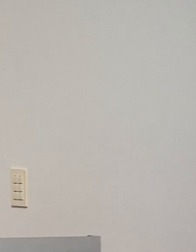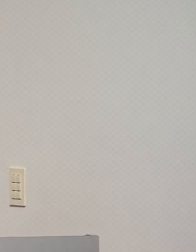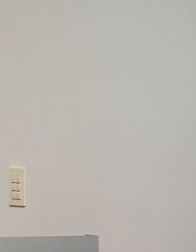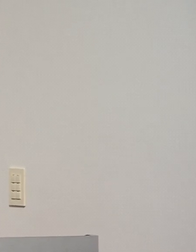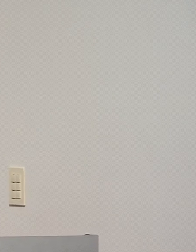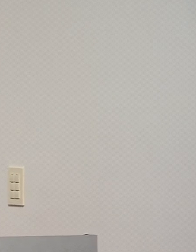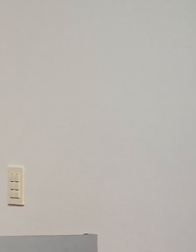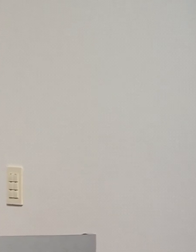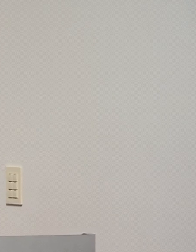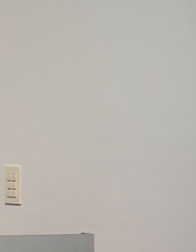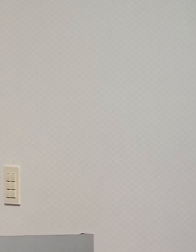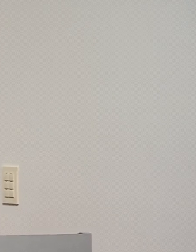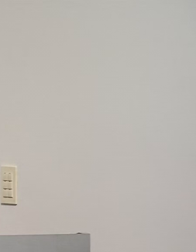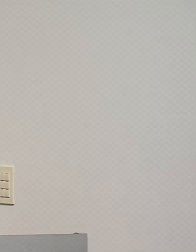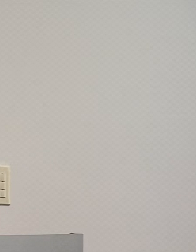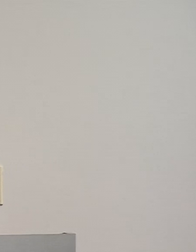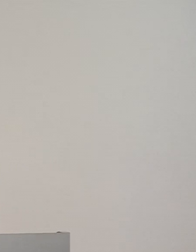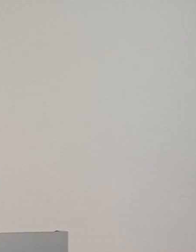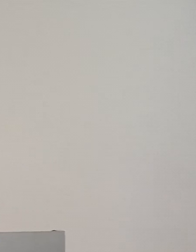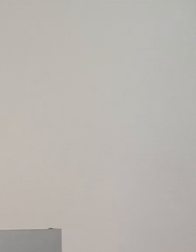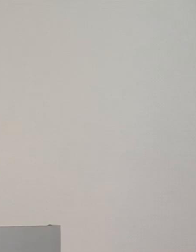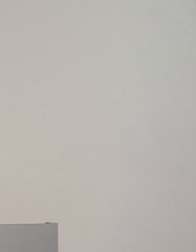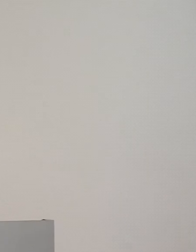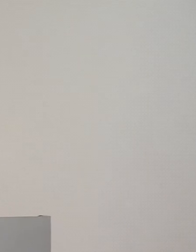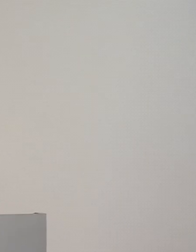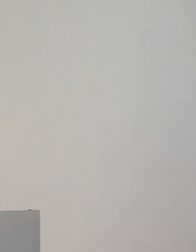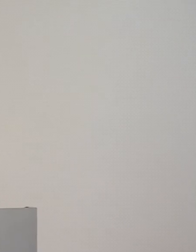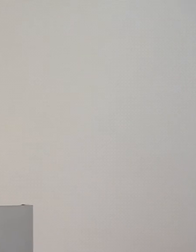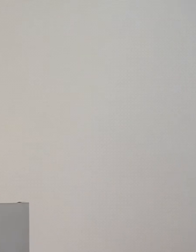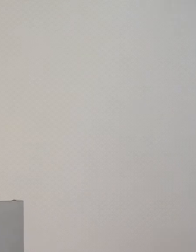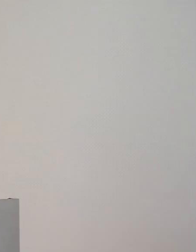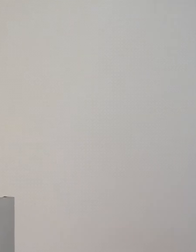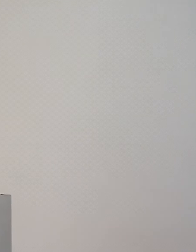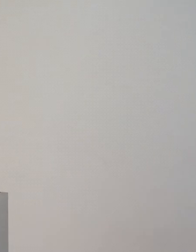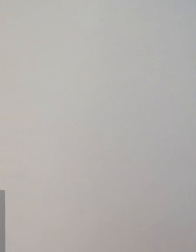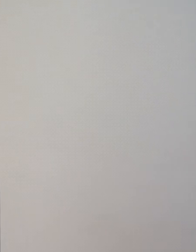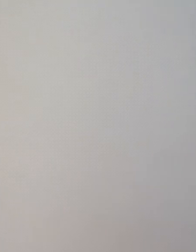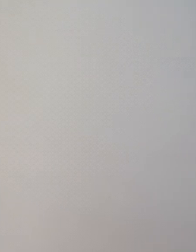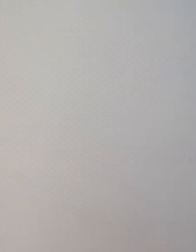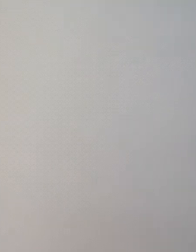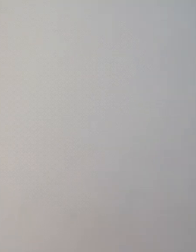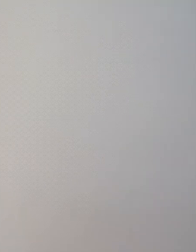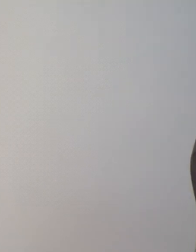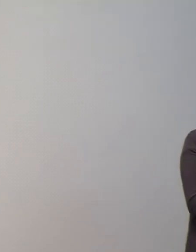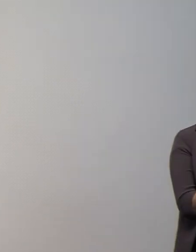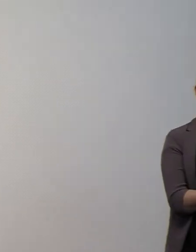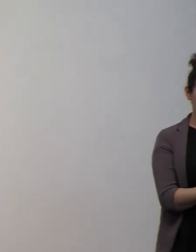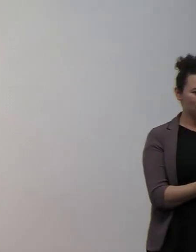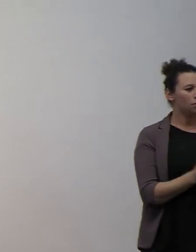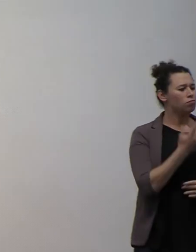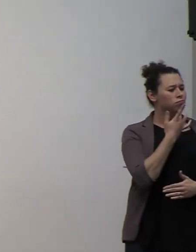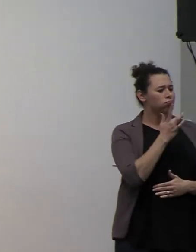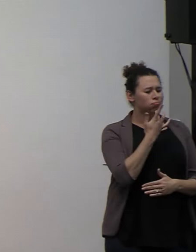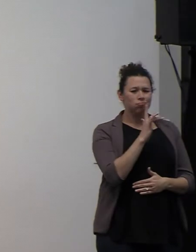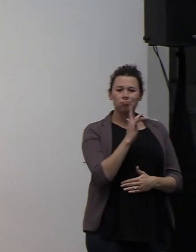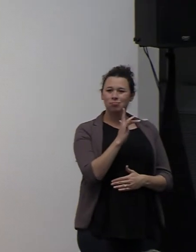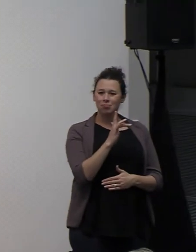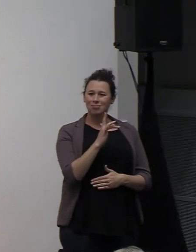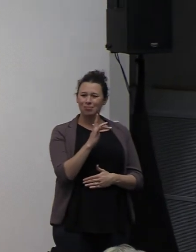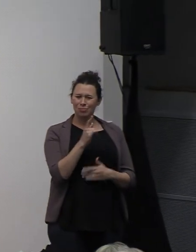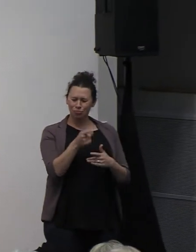Holocaust, many of whose faces we see in the exhibition. We are fortunate to have you in attendance